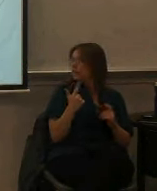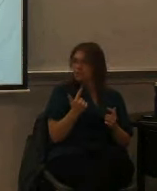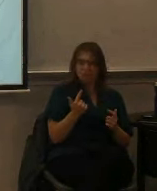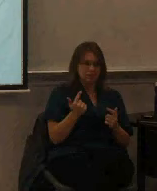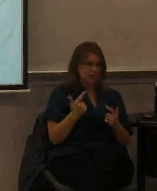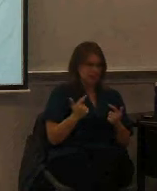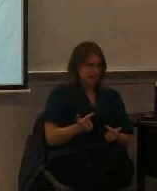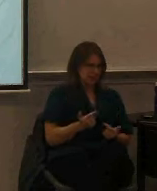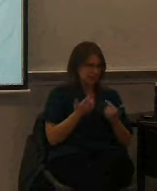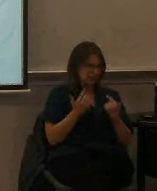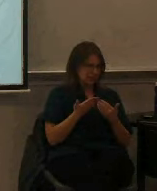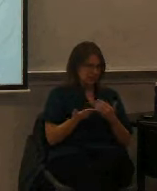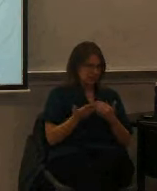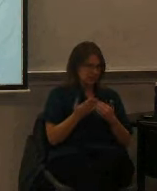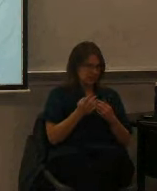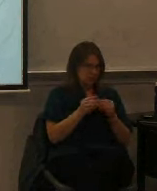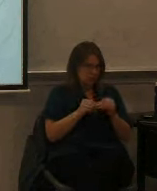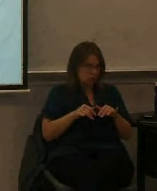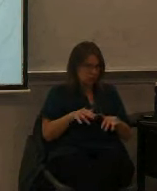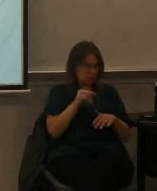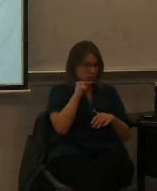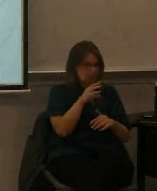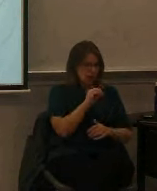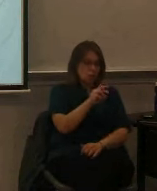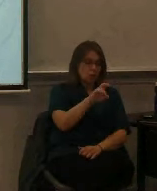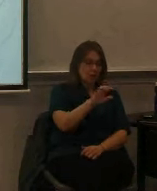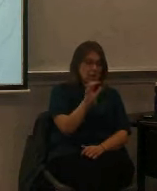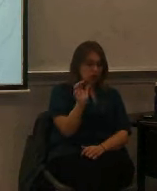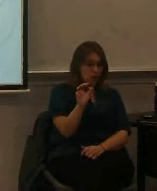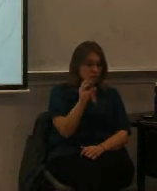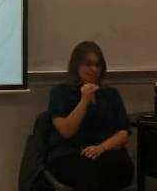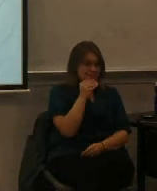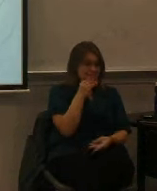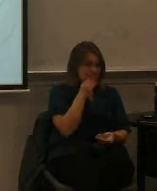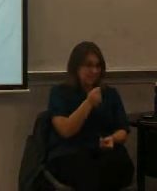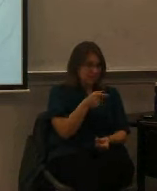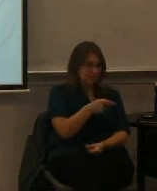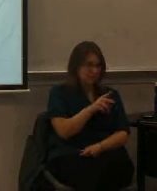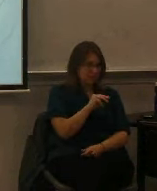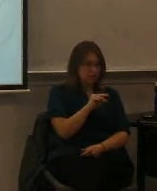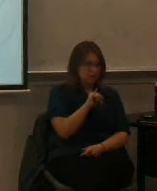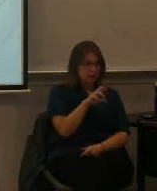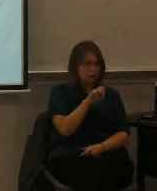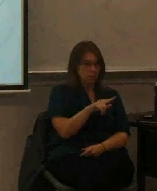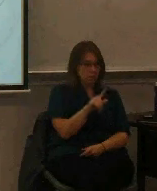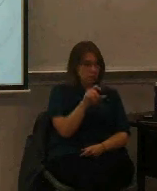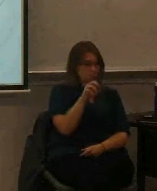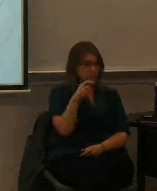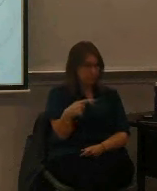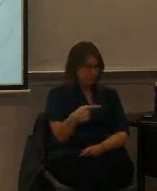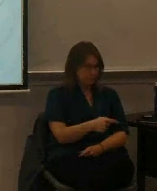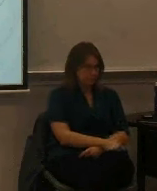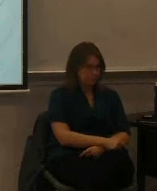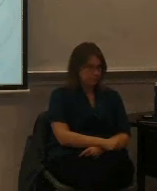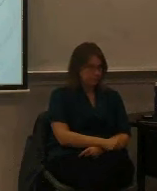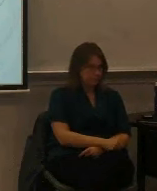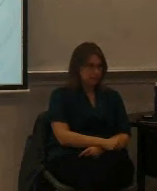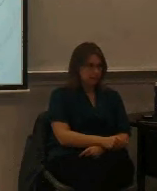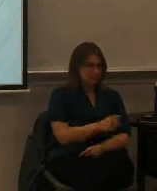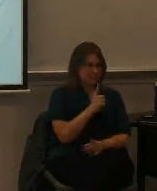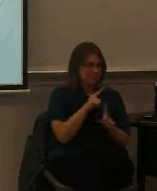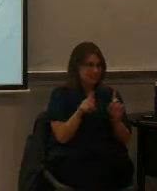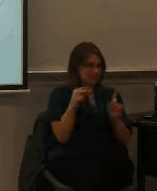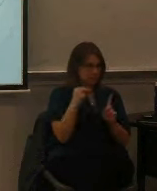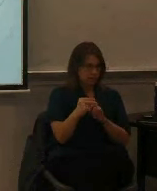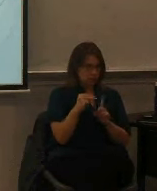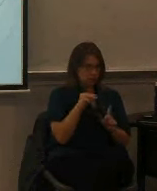out nutrients and organic carbon and feeding this microbial loop. Okay, so it's a